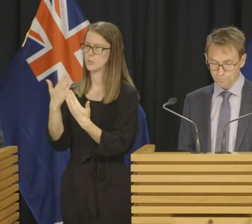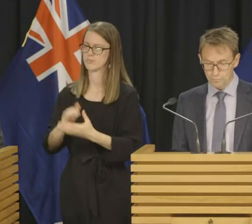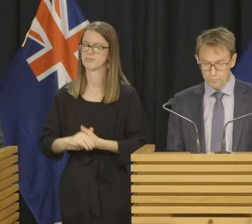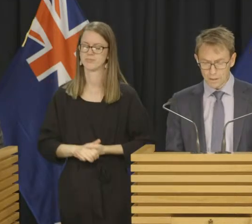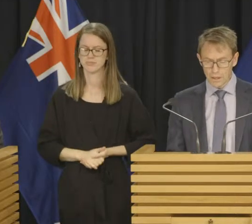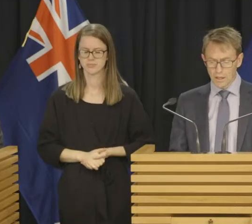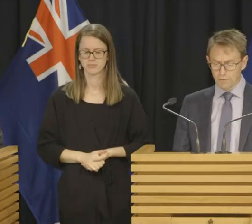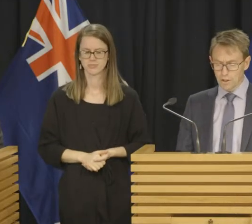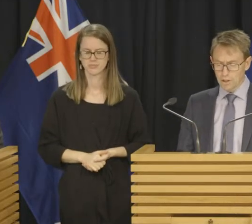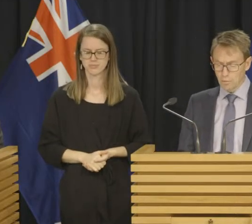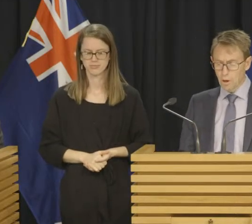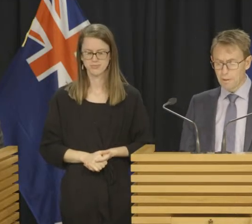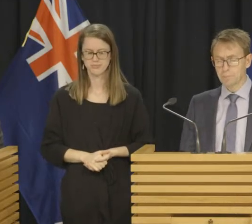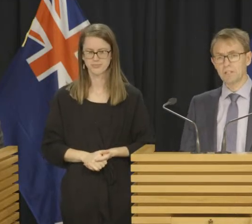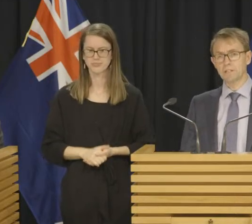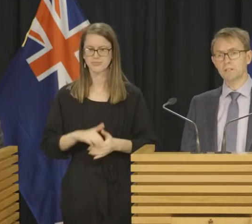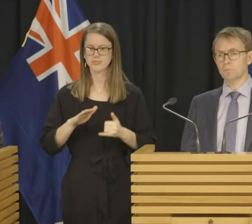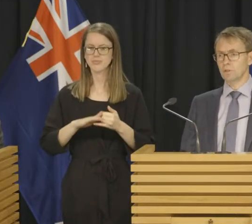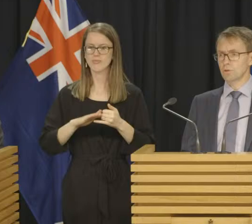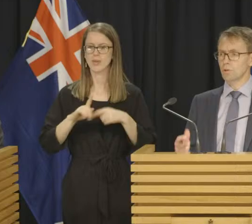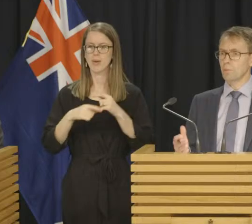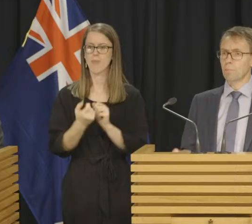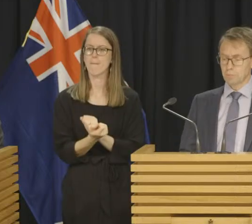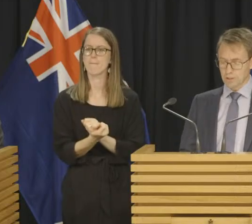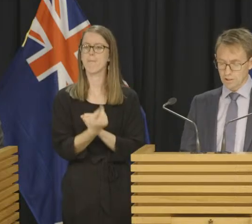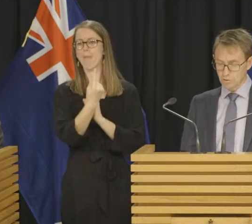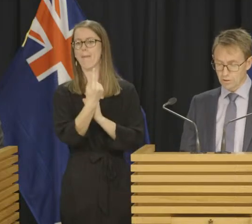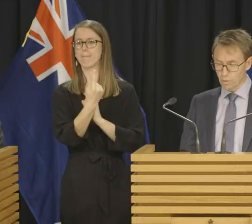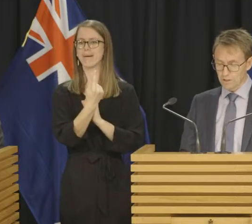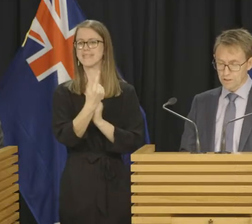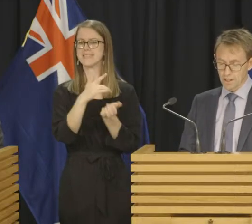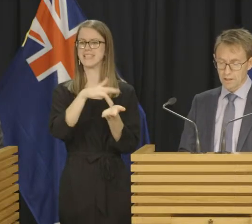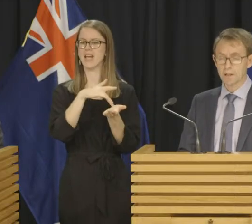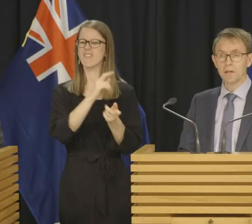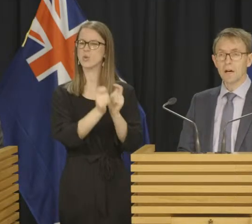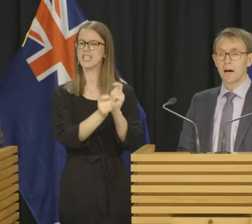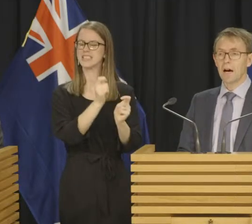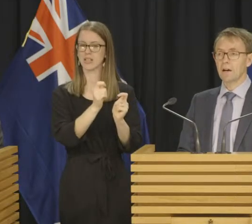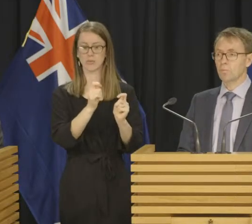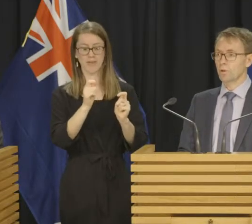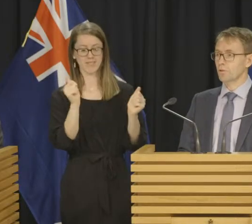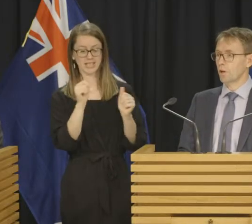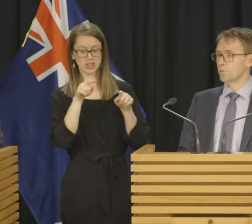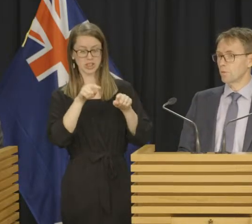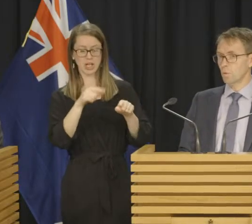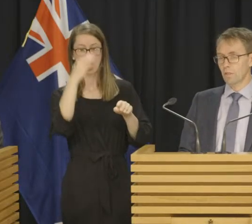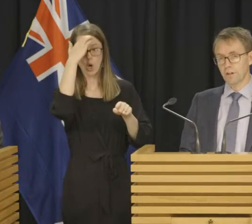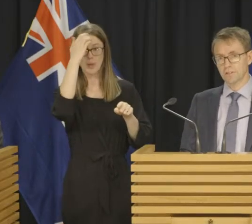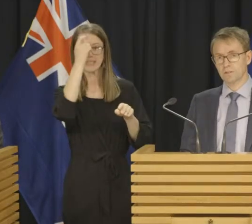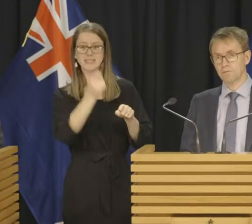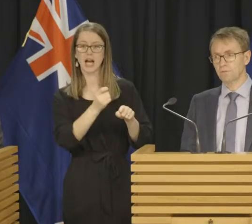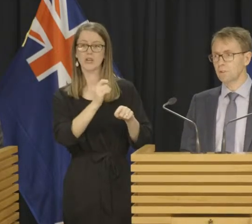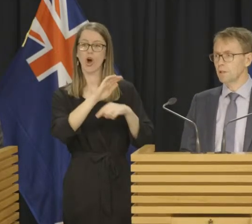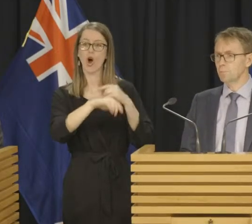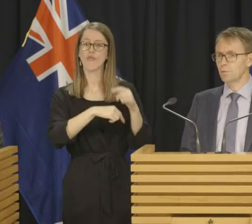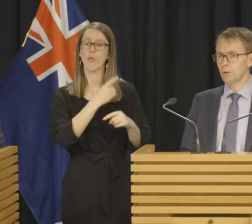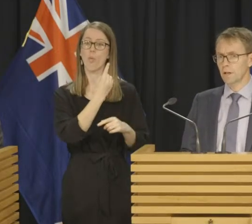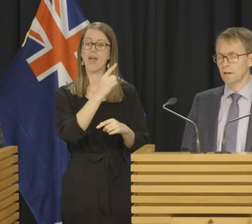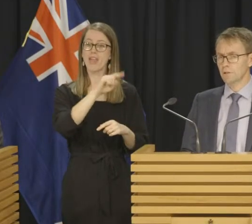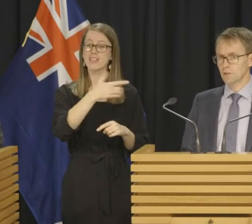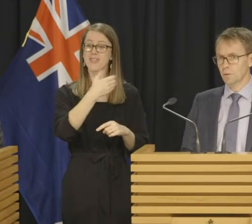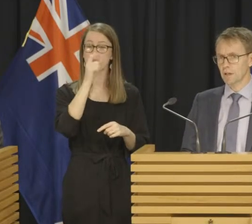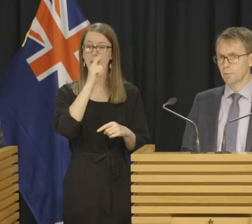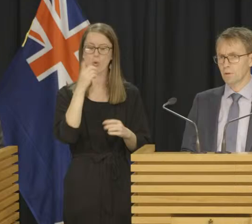work. Finally, on pop-up centres, we saw the pop-up centre in Queenstown with over 1,050